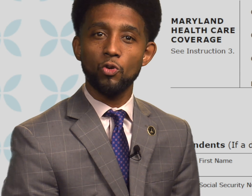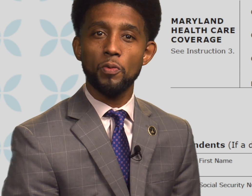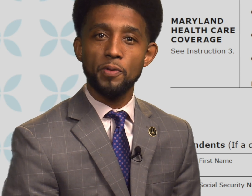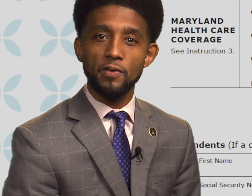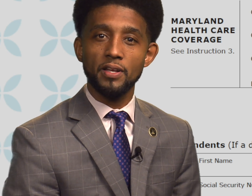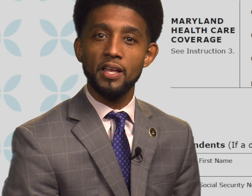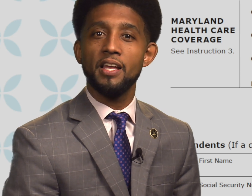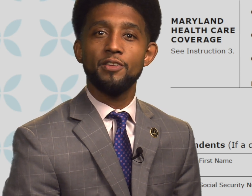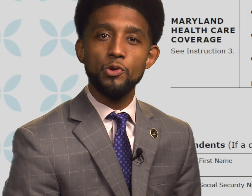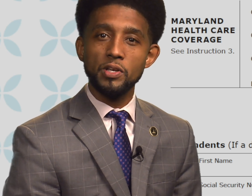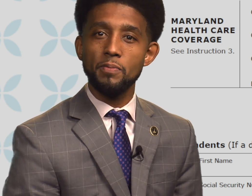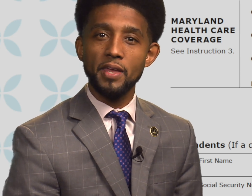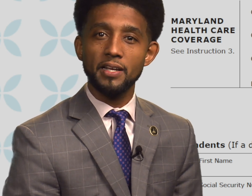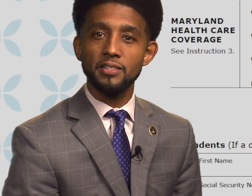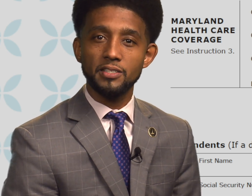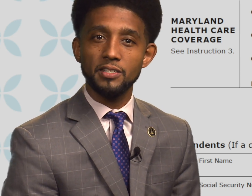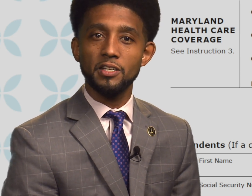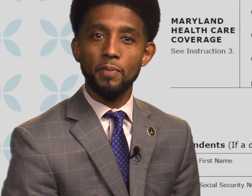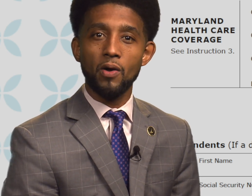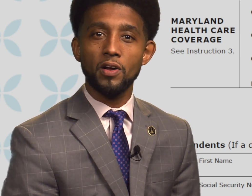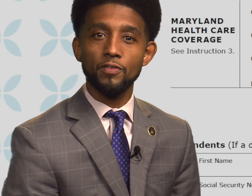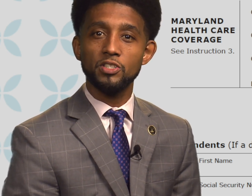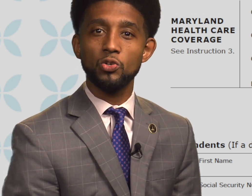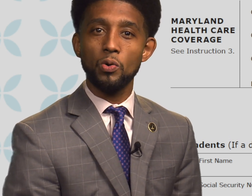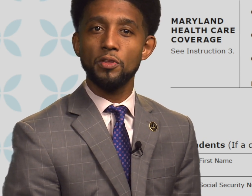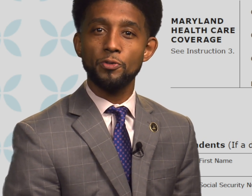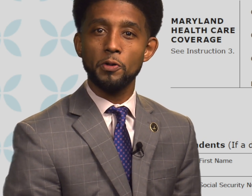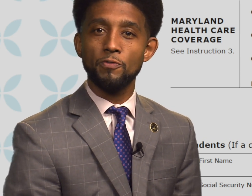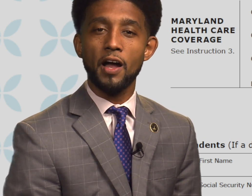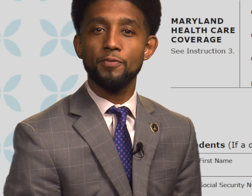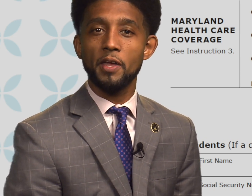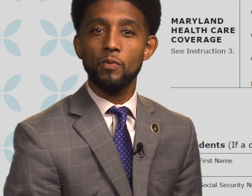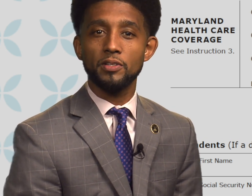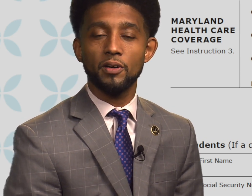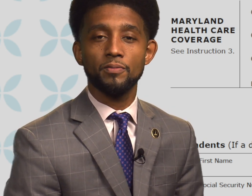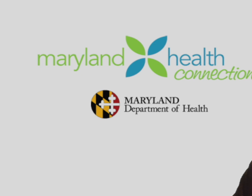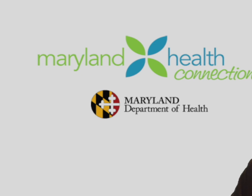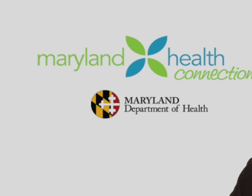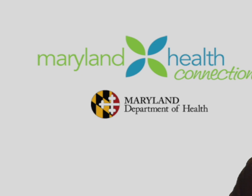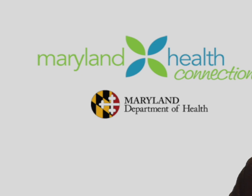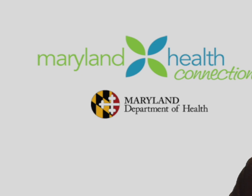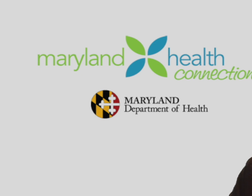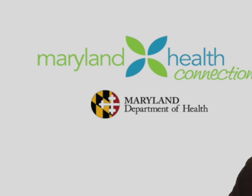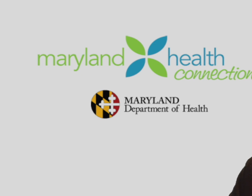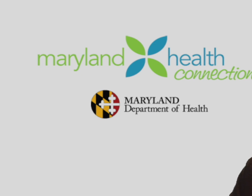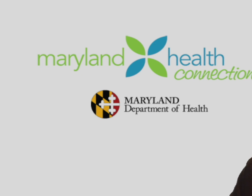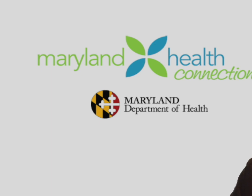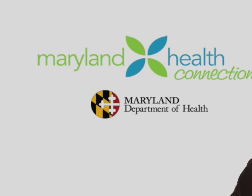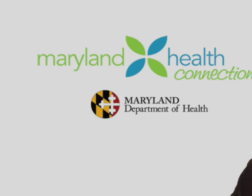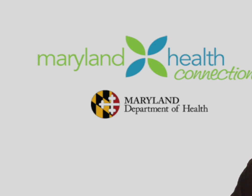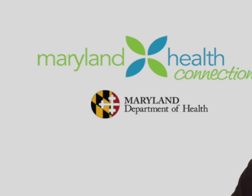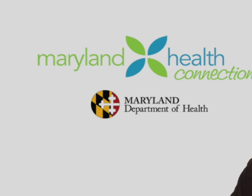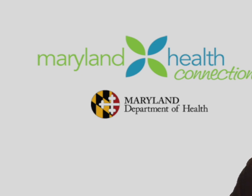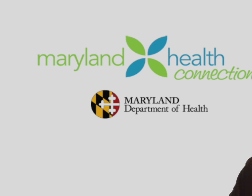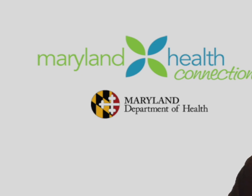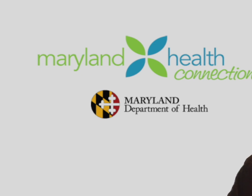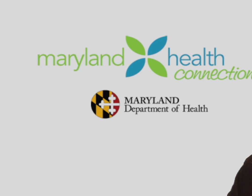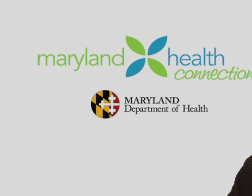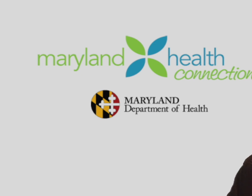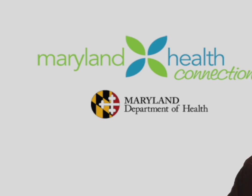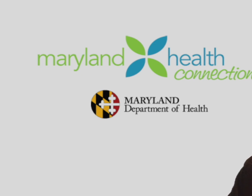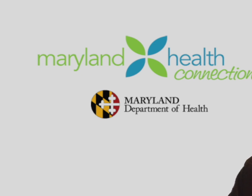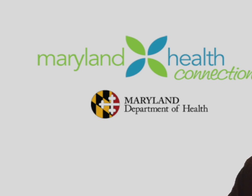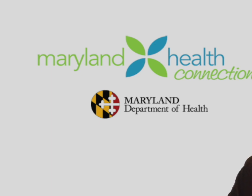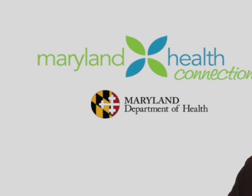special enrollment period. You can make a decision about coverage during the 35-day window. Maryland Health Connection is the state's official health